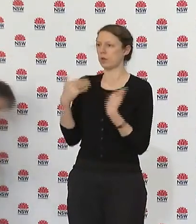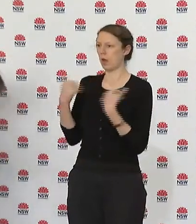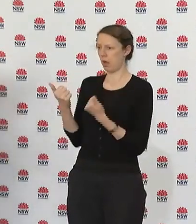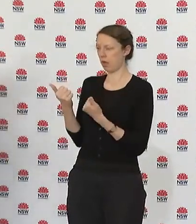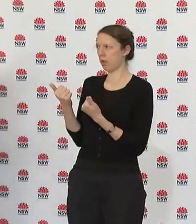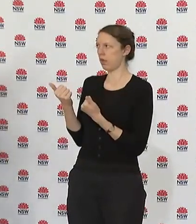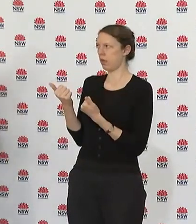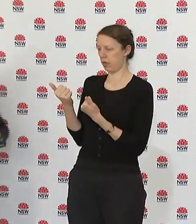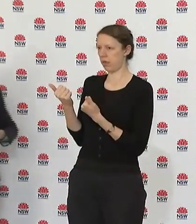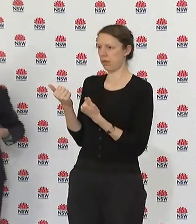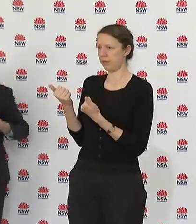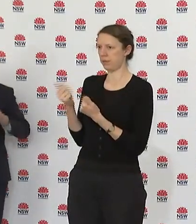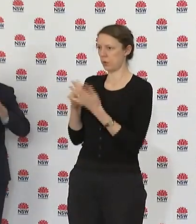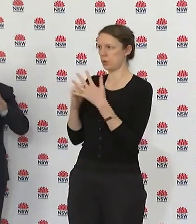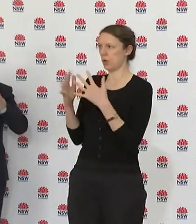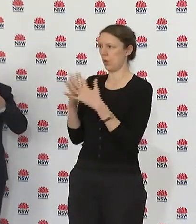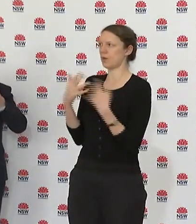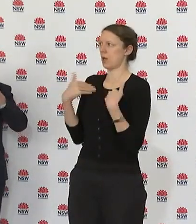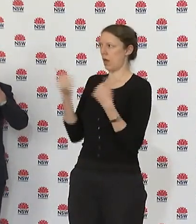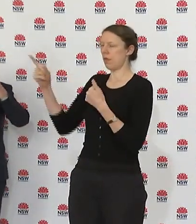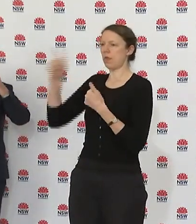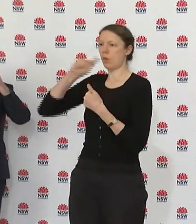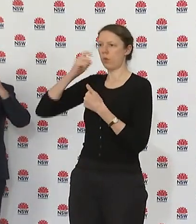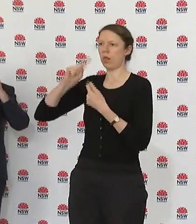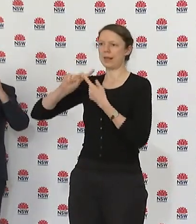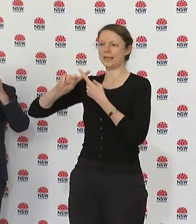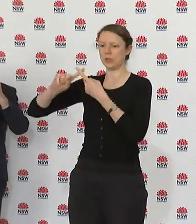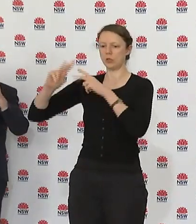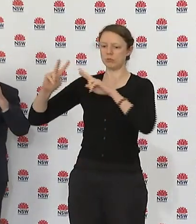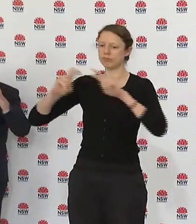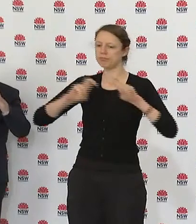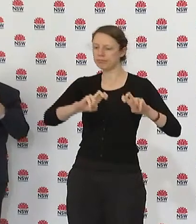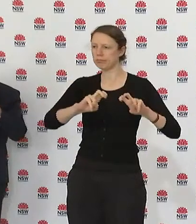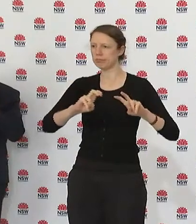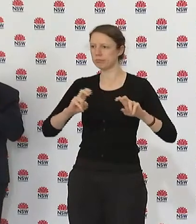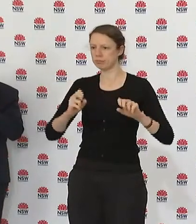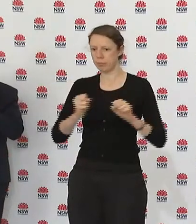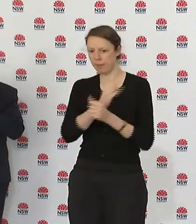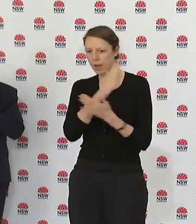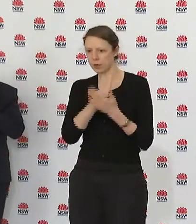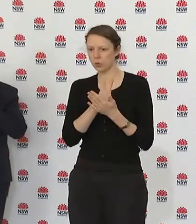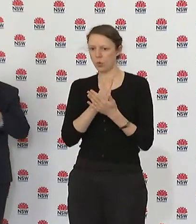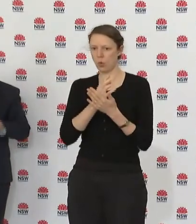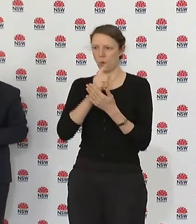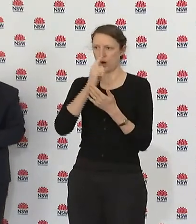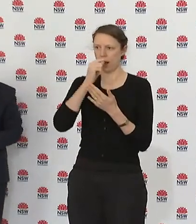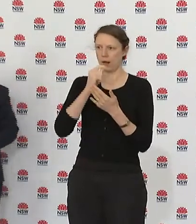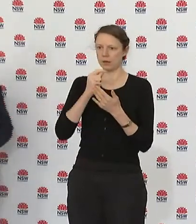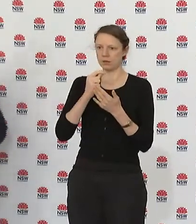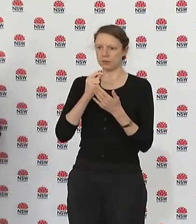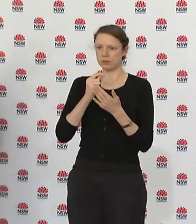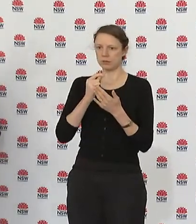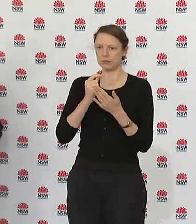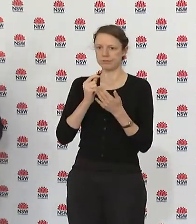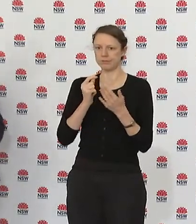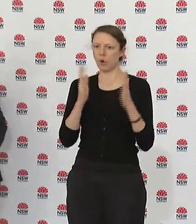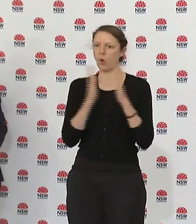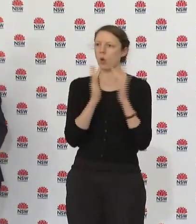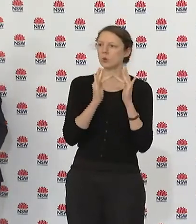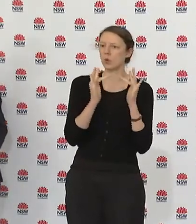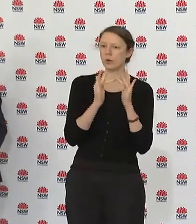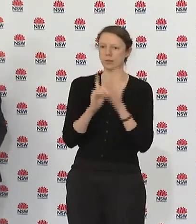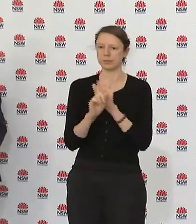Will allow New South Wales Health to continue with their work to ensure that they can do the very best they can around close contacts and the